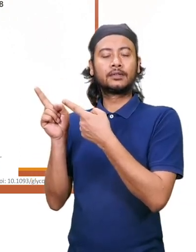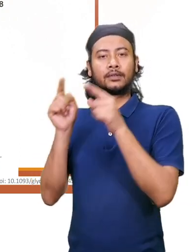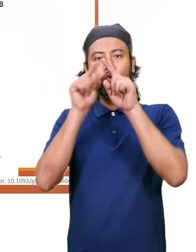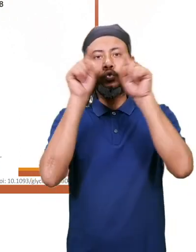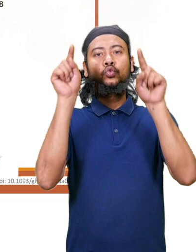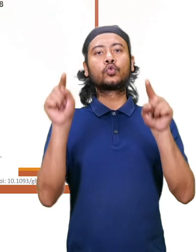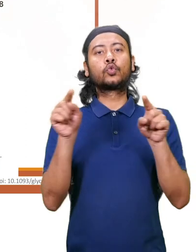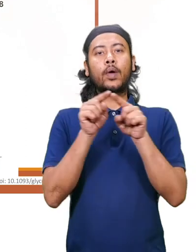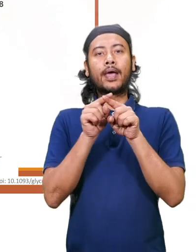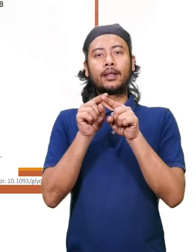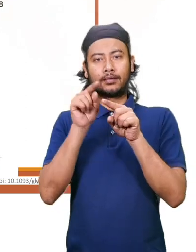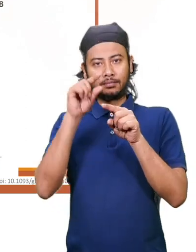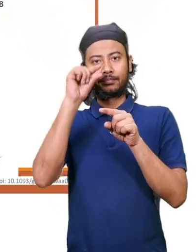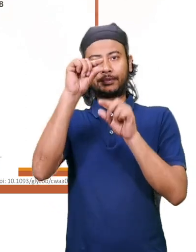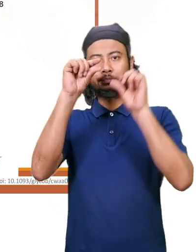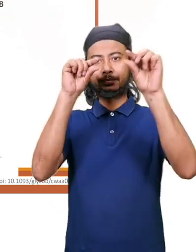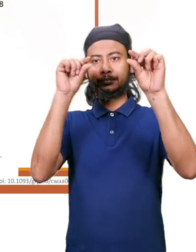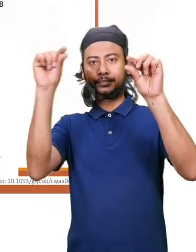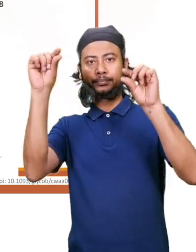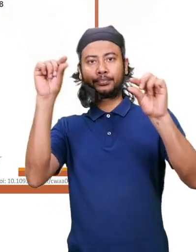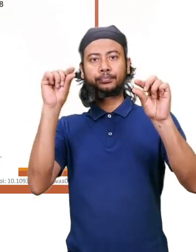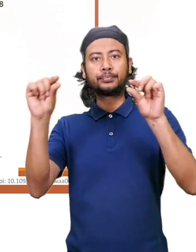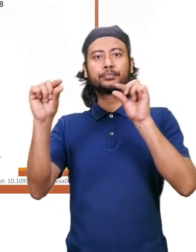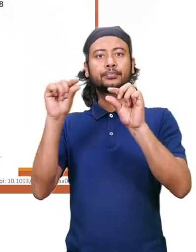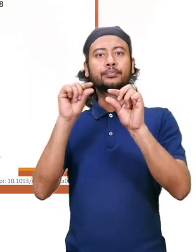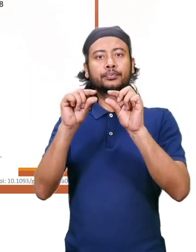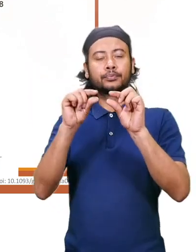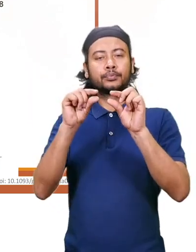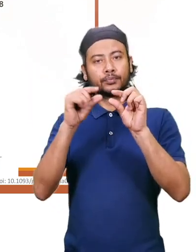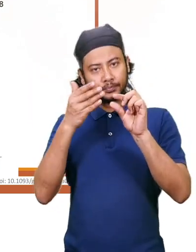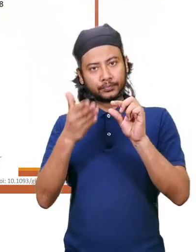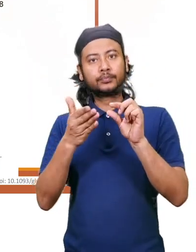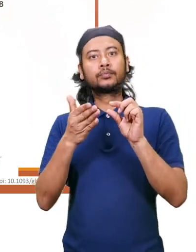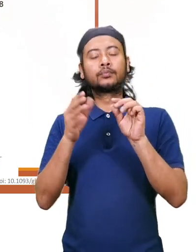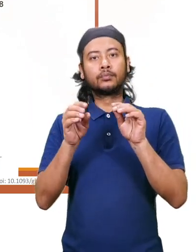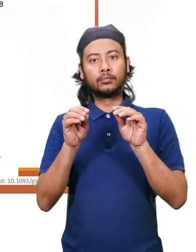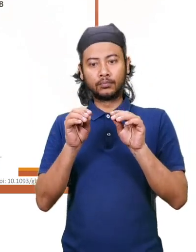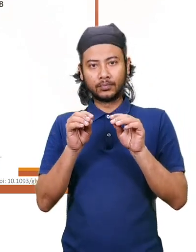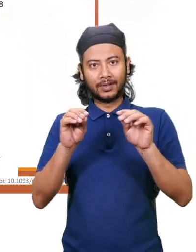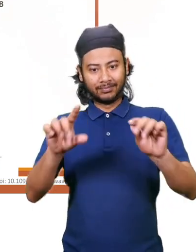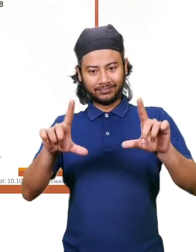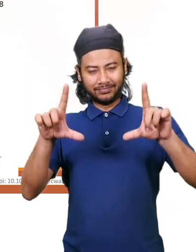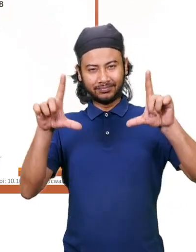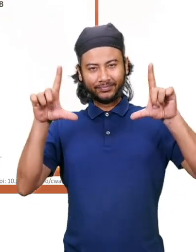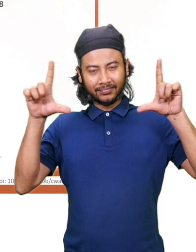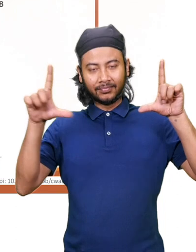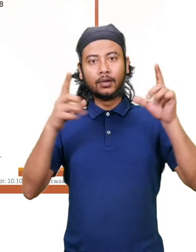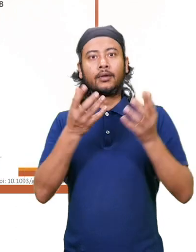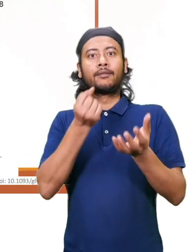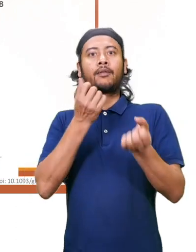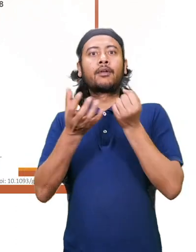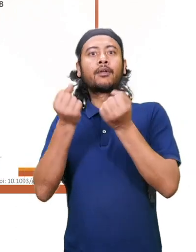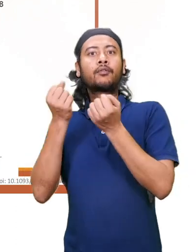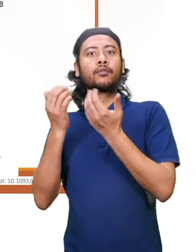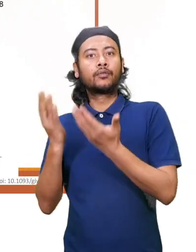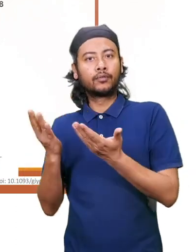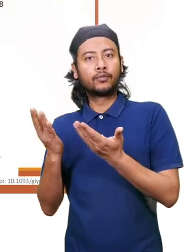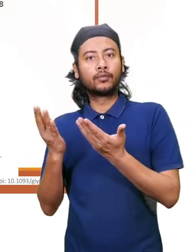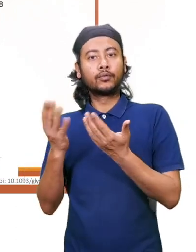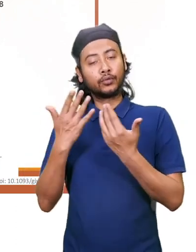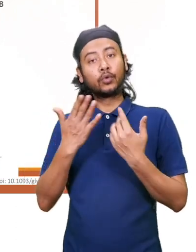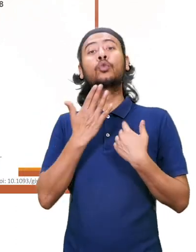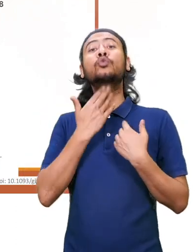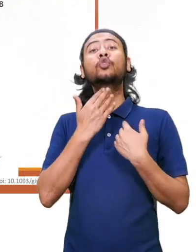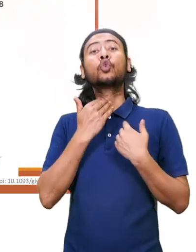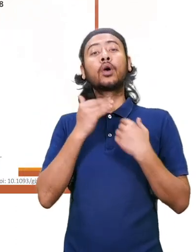galactosamine. So those are showed in yellow color squares, and those shows the presence of such